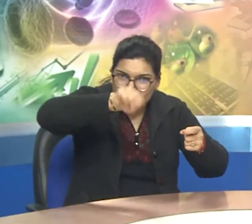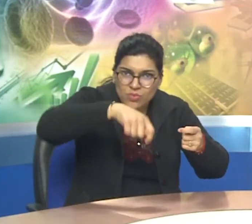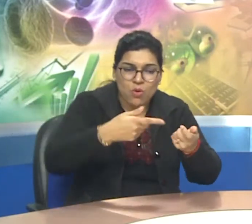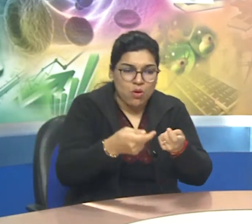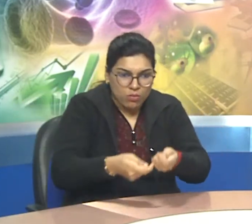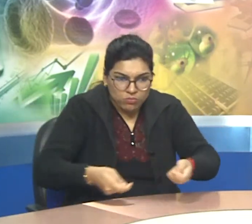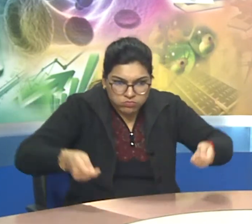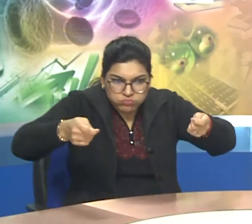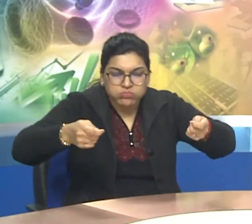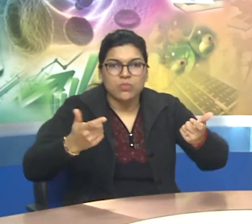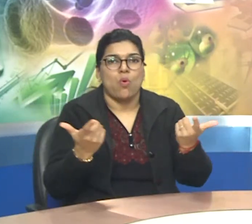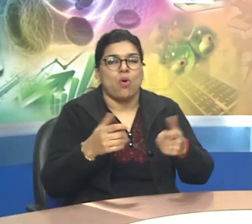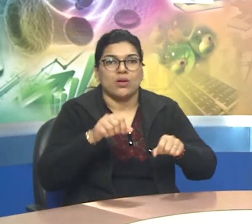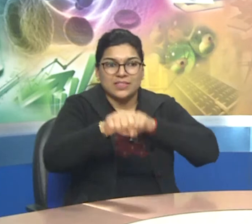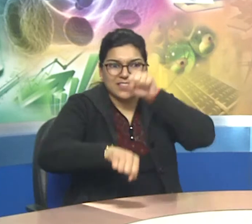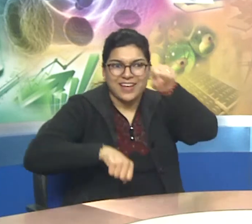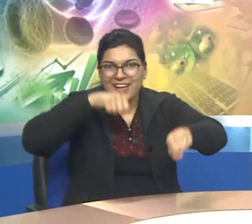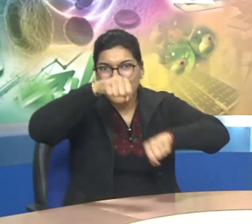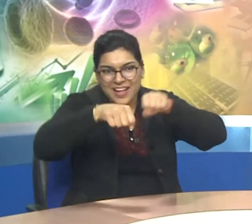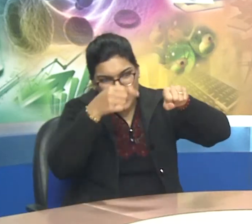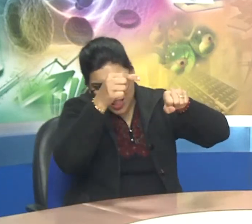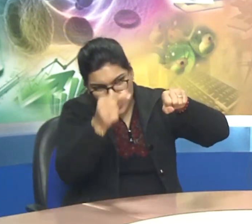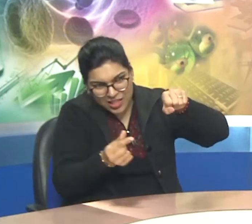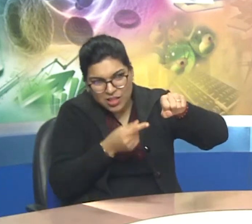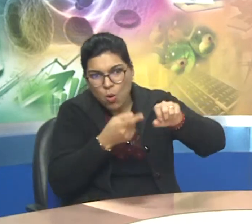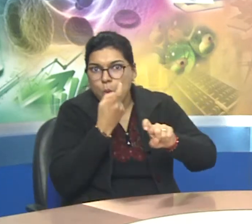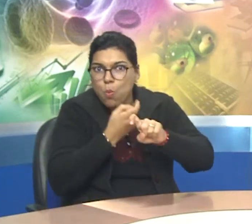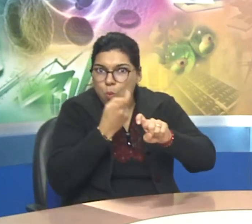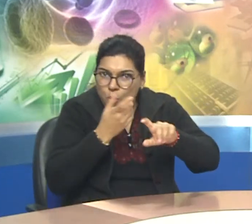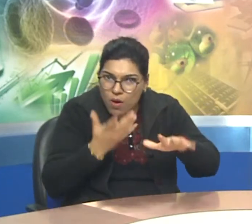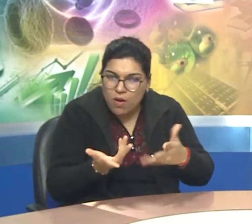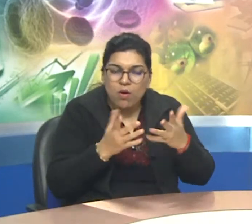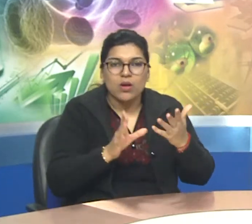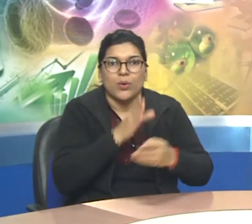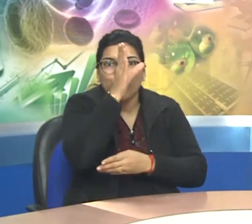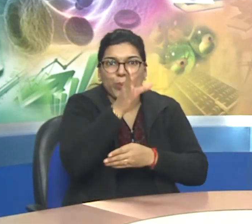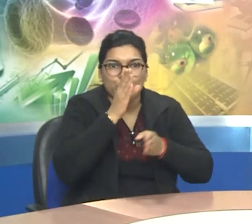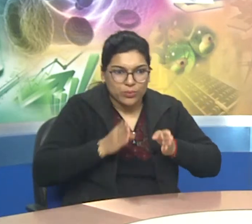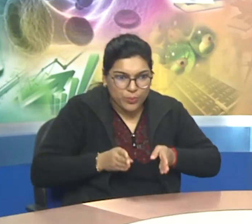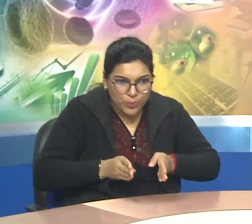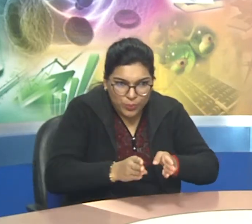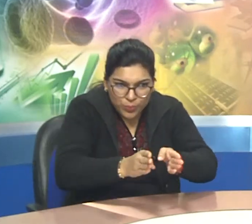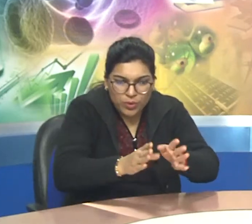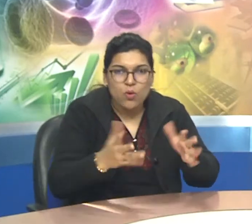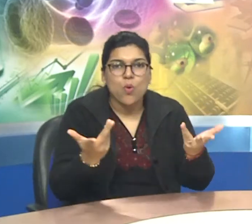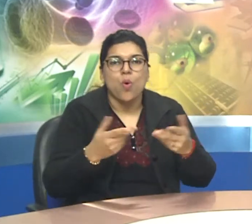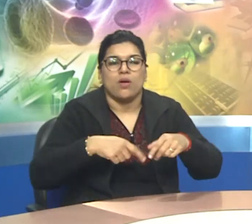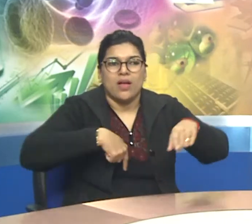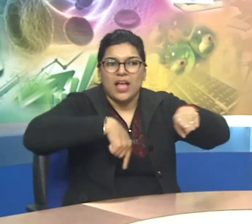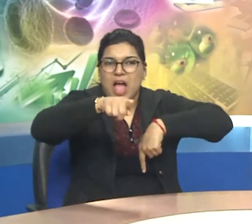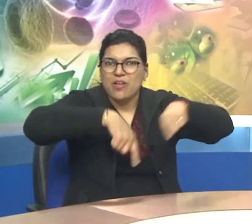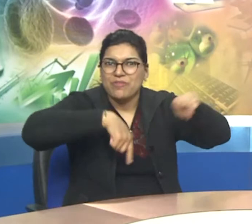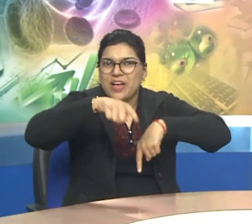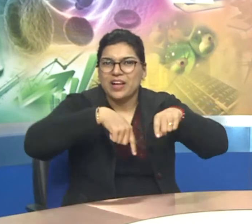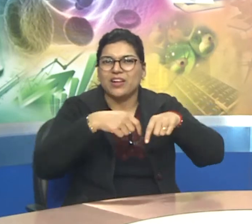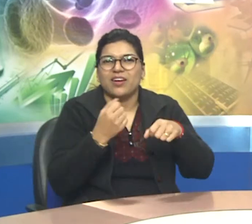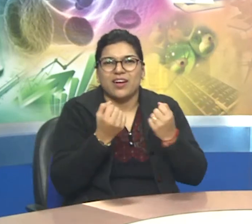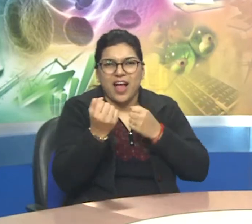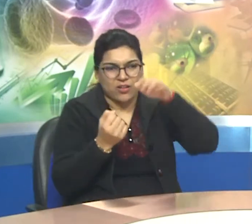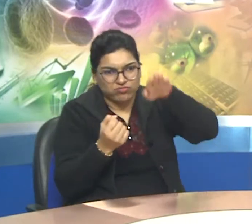silver, and steel utensils you must have seen in the kitchen, and the